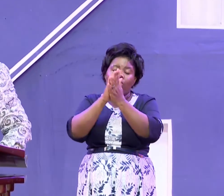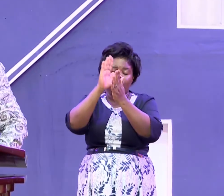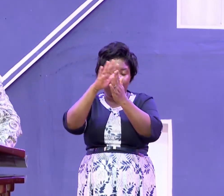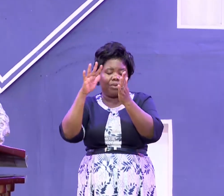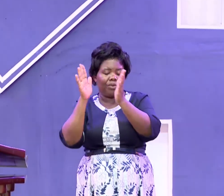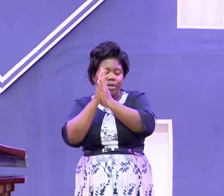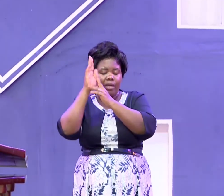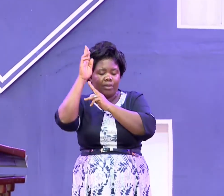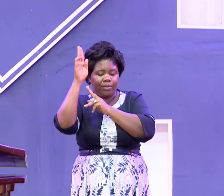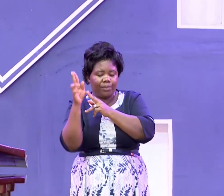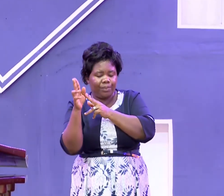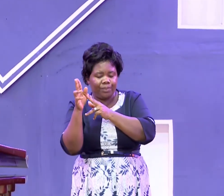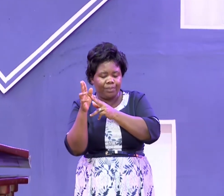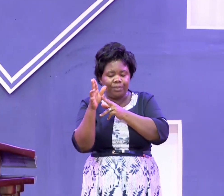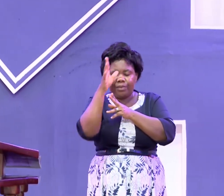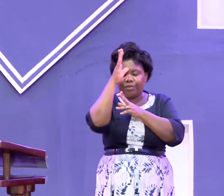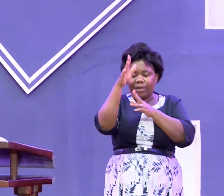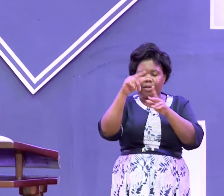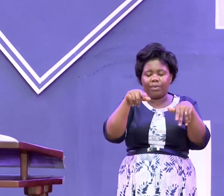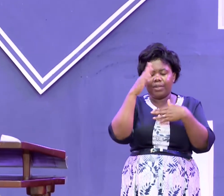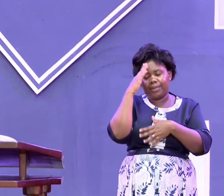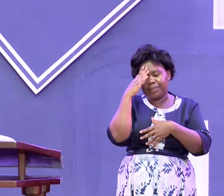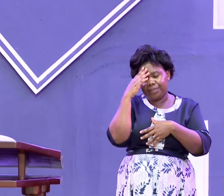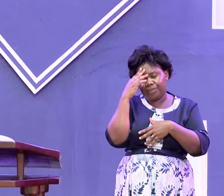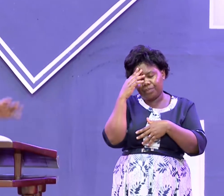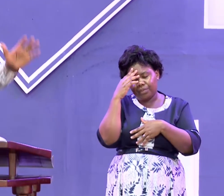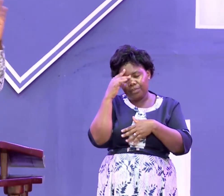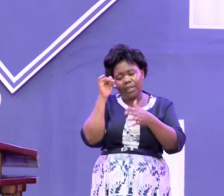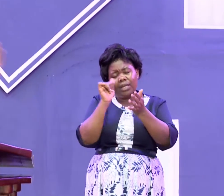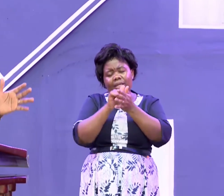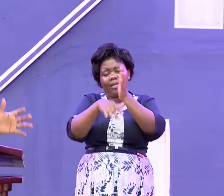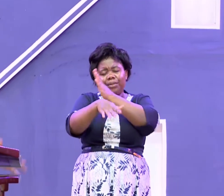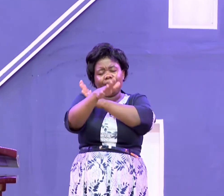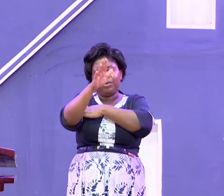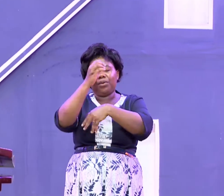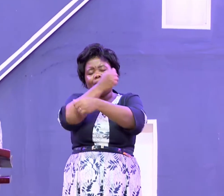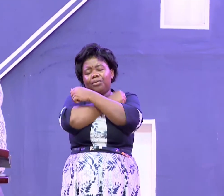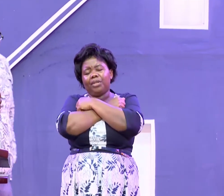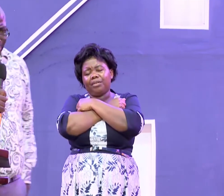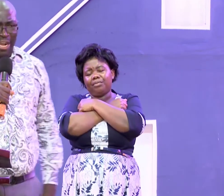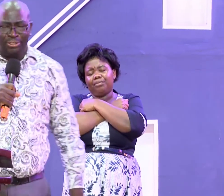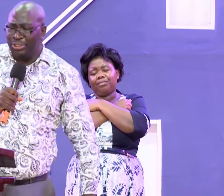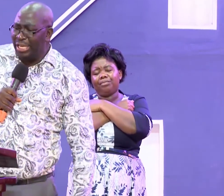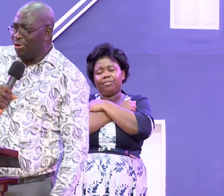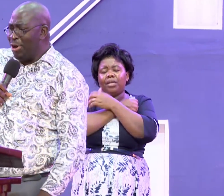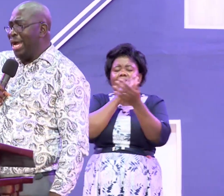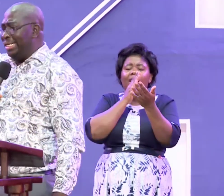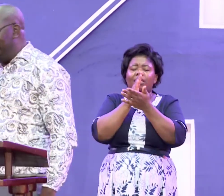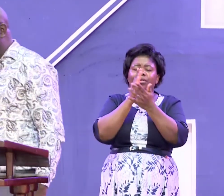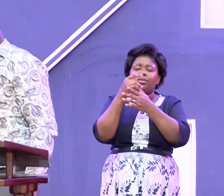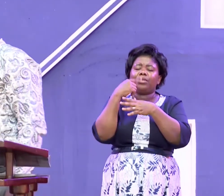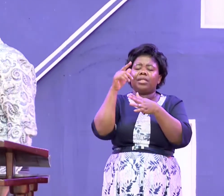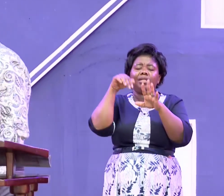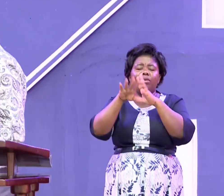Lord. Father, we know very well that you are God of love. In fact, you say in your